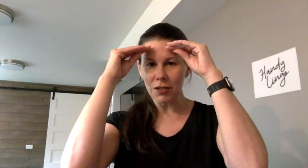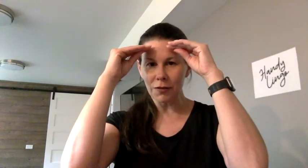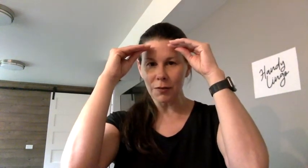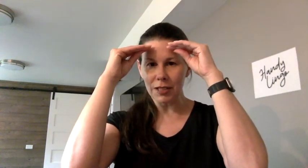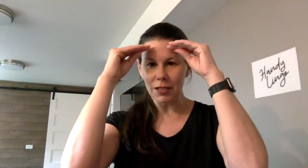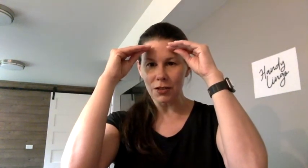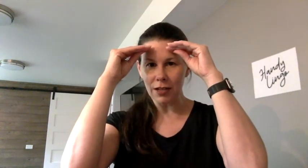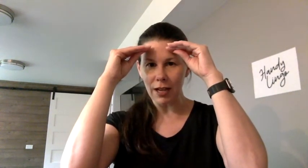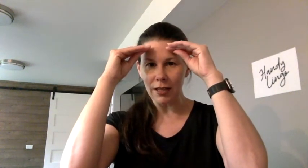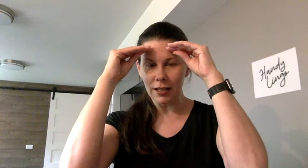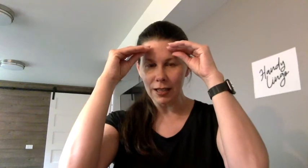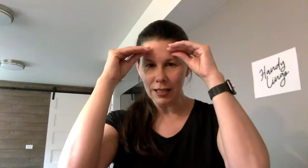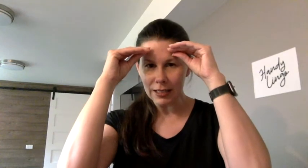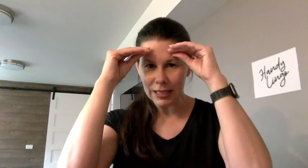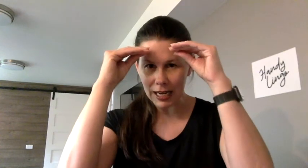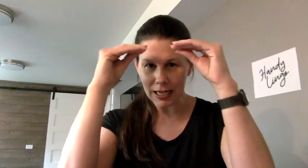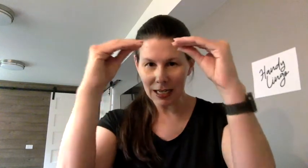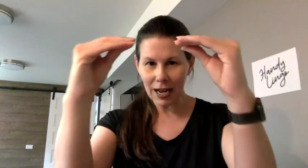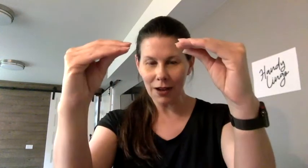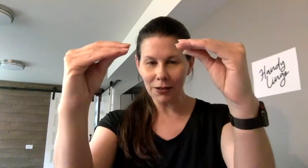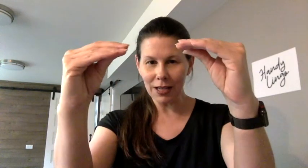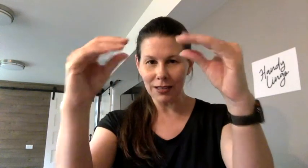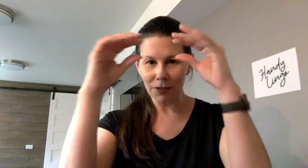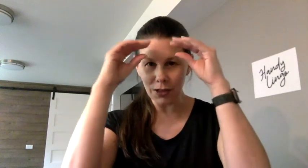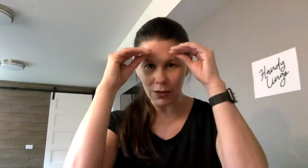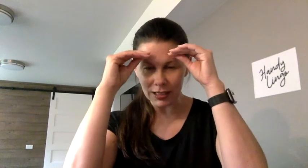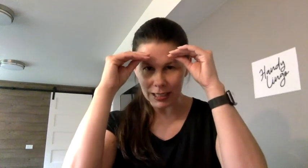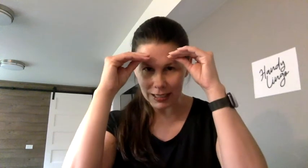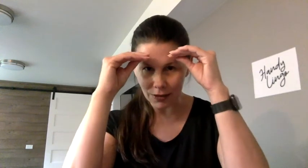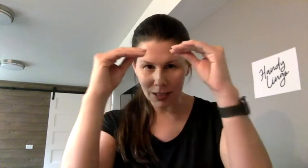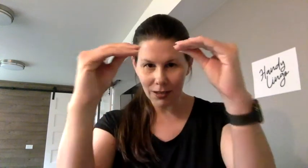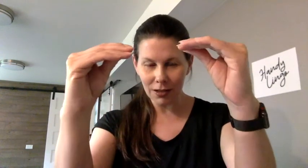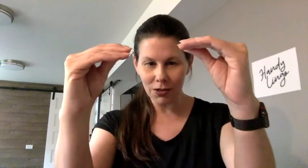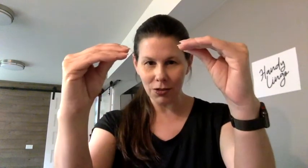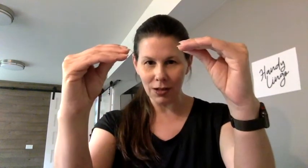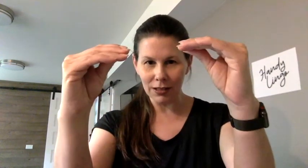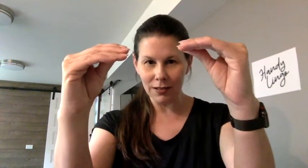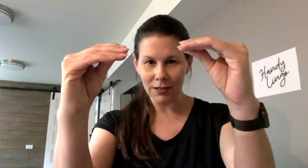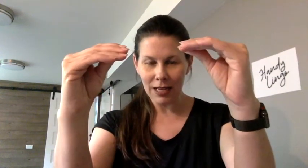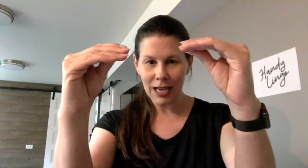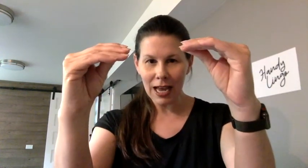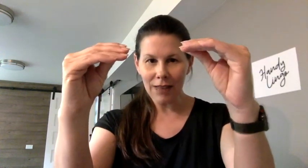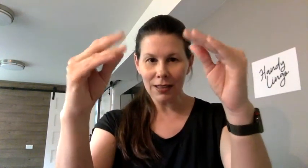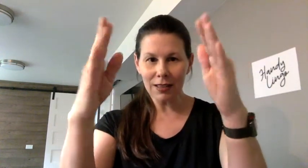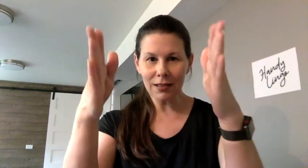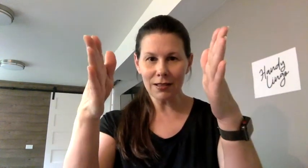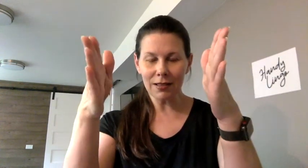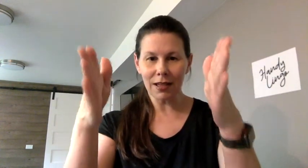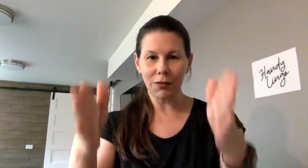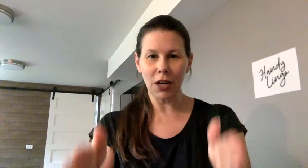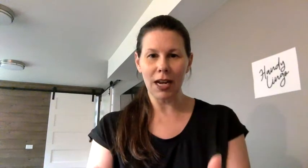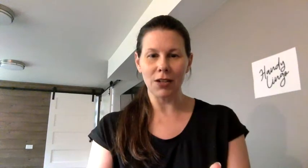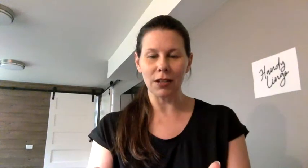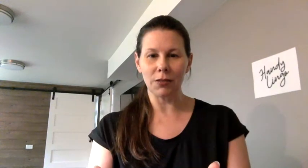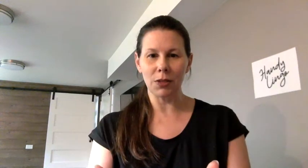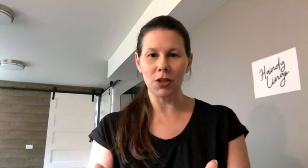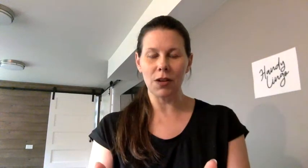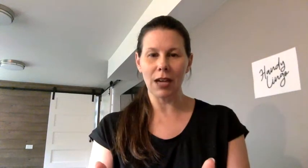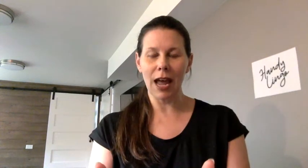from a teacher's head, taking it out as if they're going to give it to their students. And then this is the sign for agent, which you can add